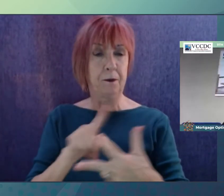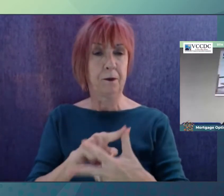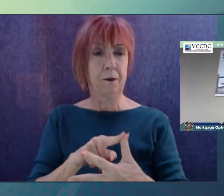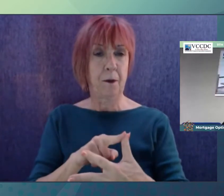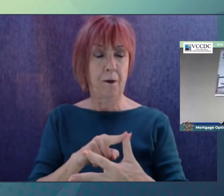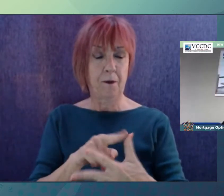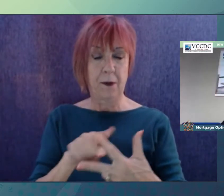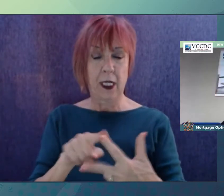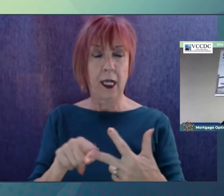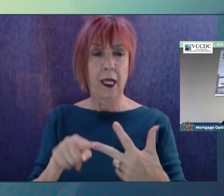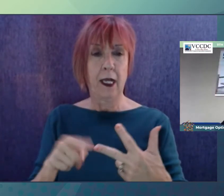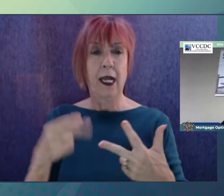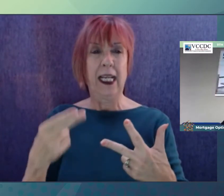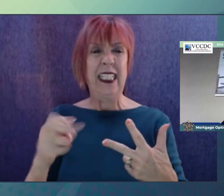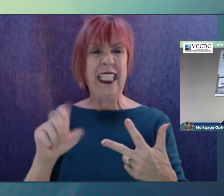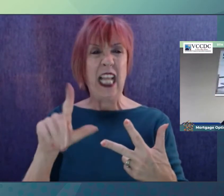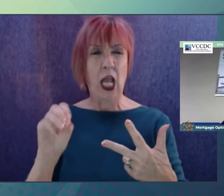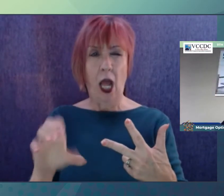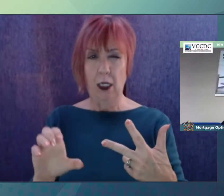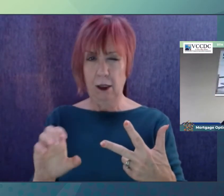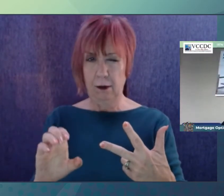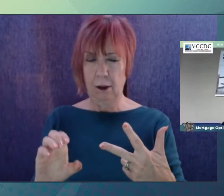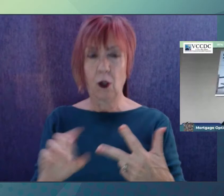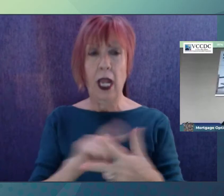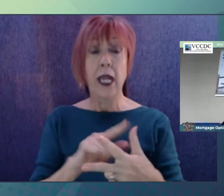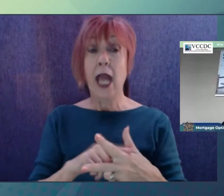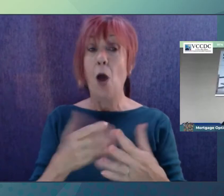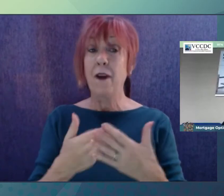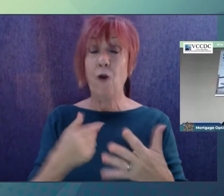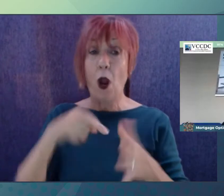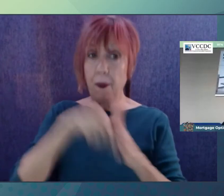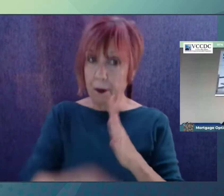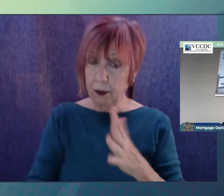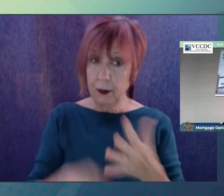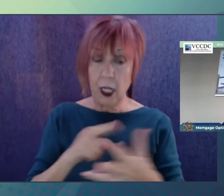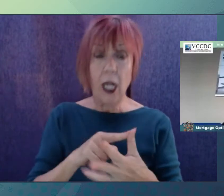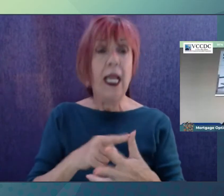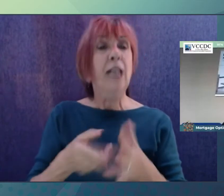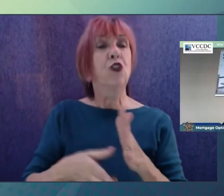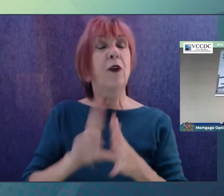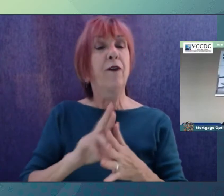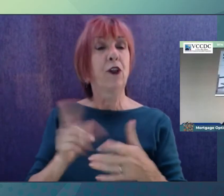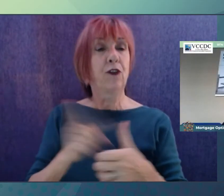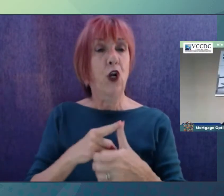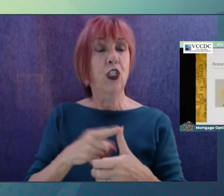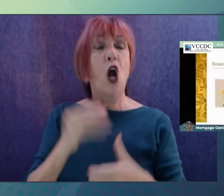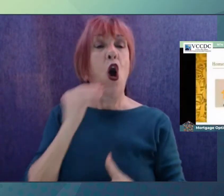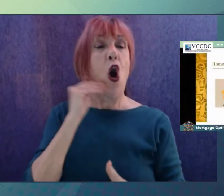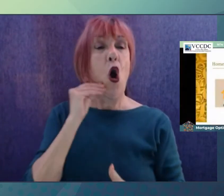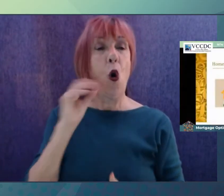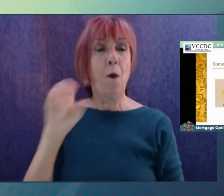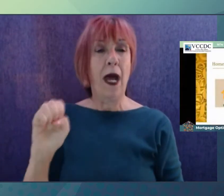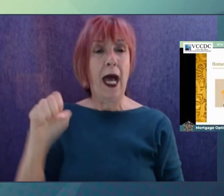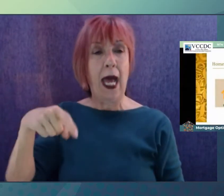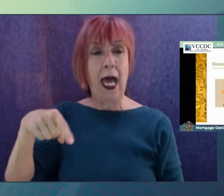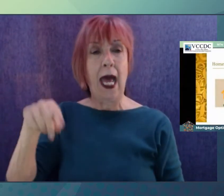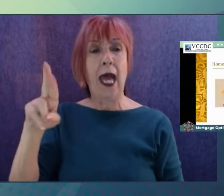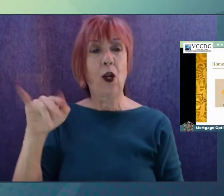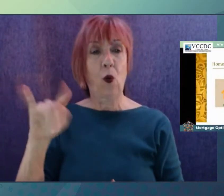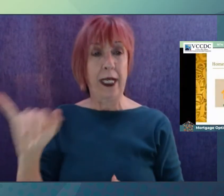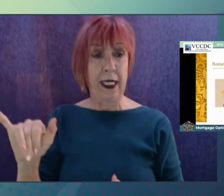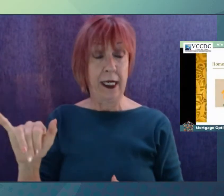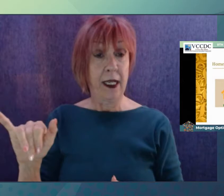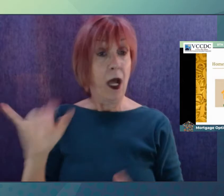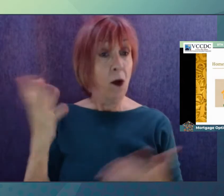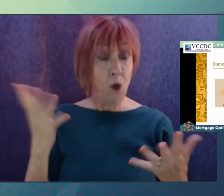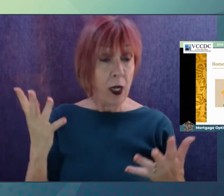as HELOC. But before we dive in these 3 topics, let's review first what home equity is. Home equity is the value of